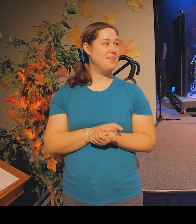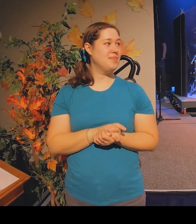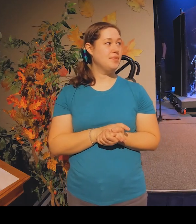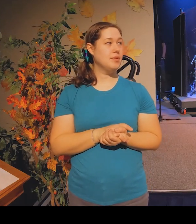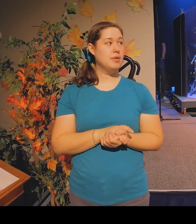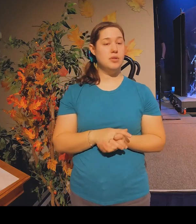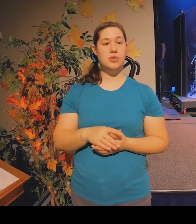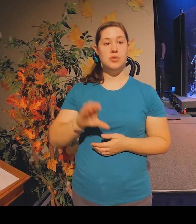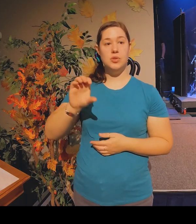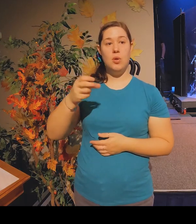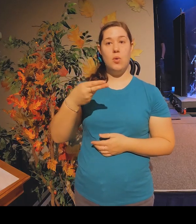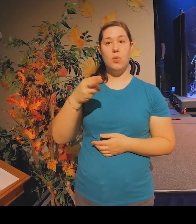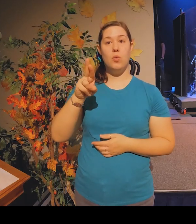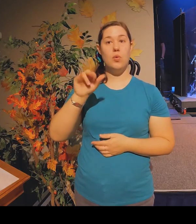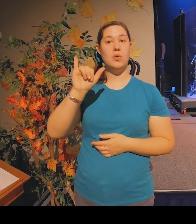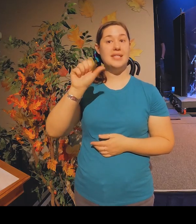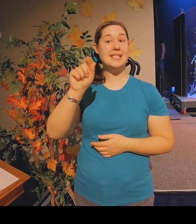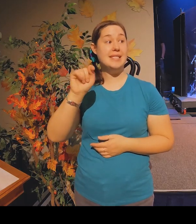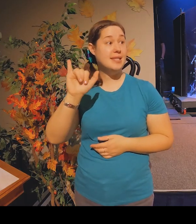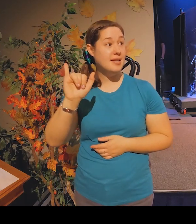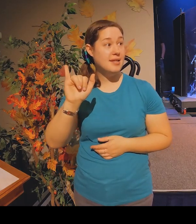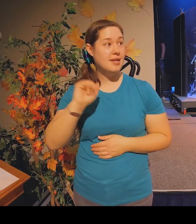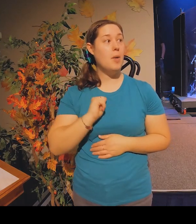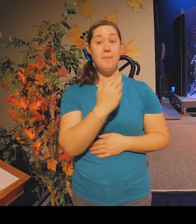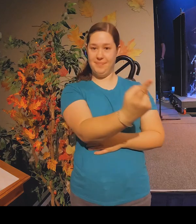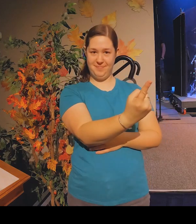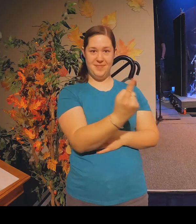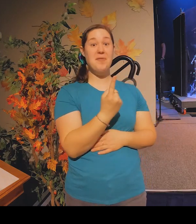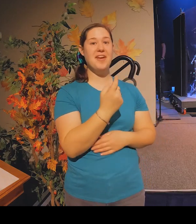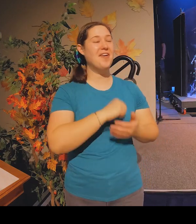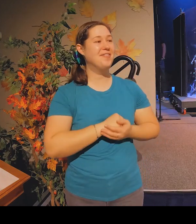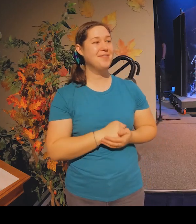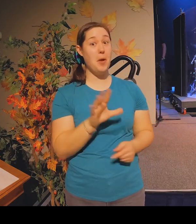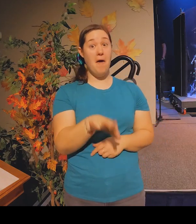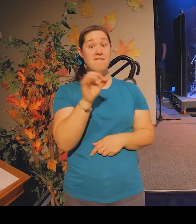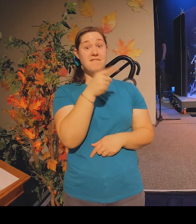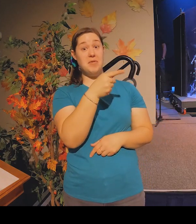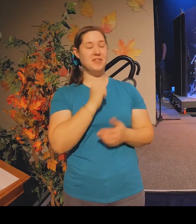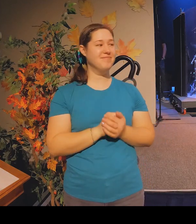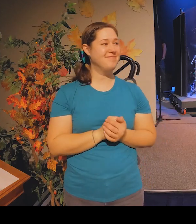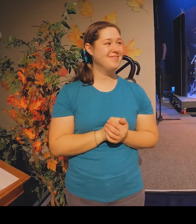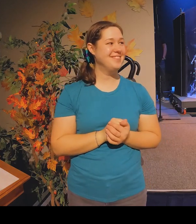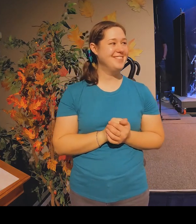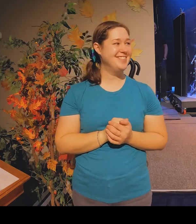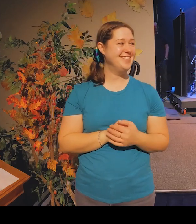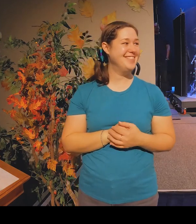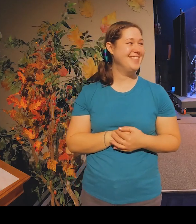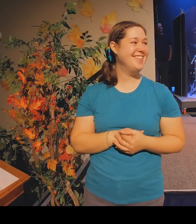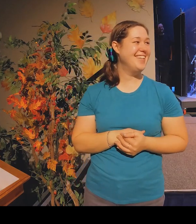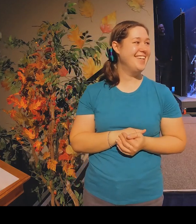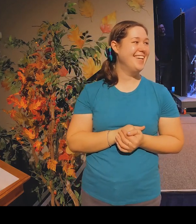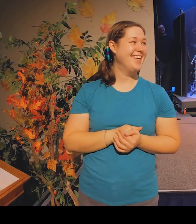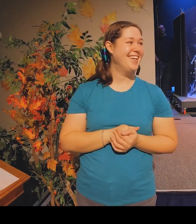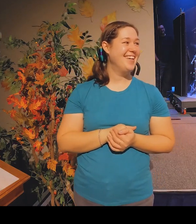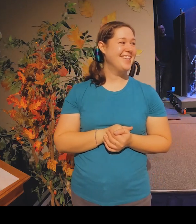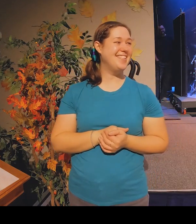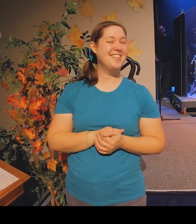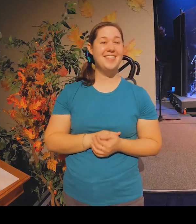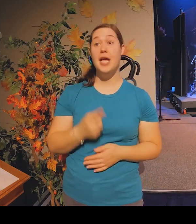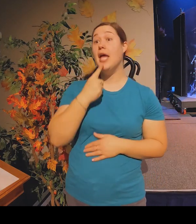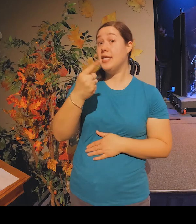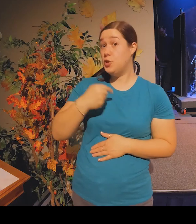Christy, where's Christy? Christy, if you would come forward, that would be great. Thank you. He told me he was going to do that, so I was waiting for my